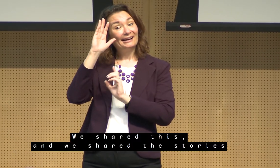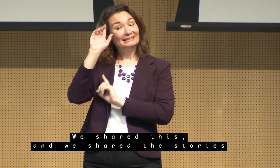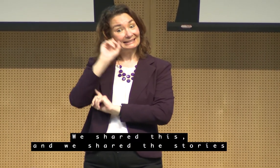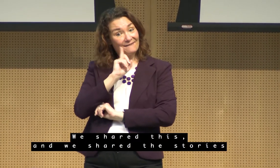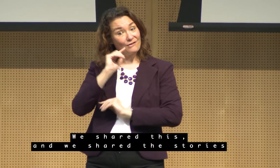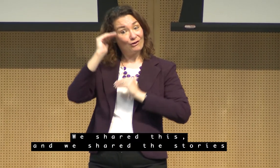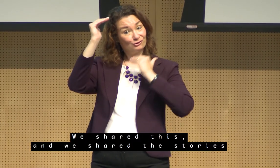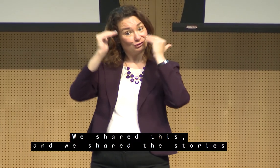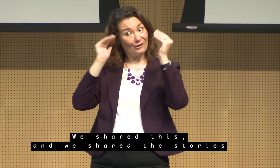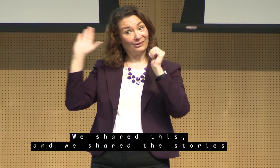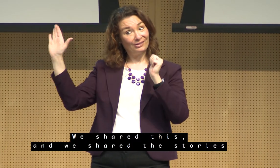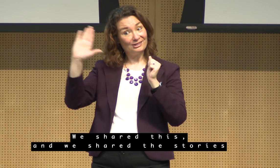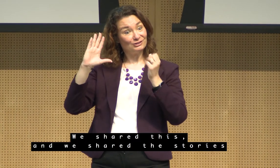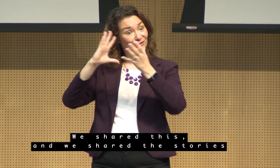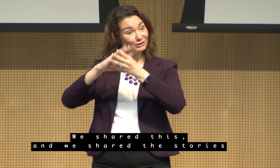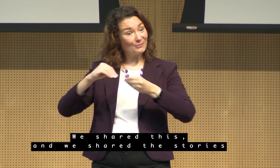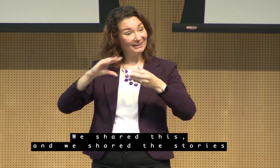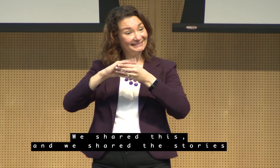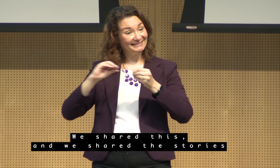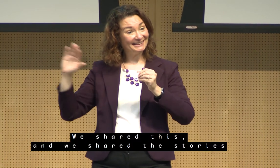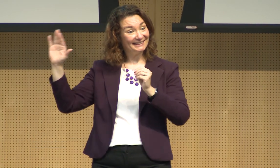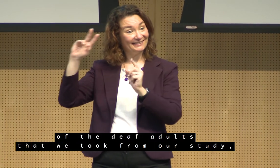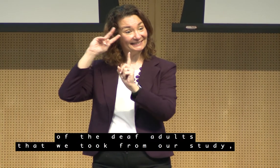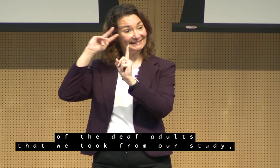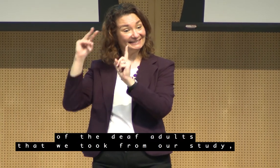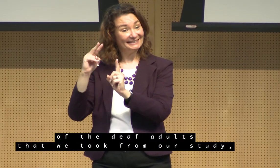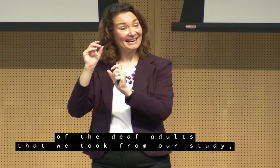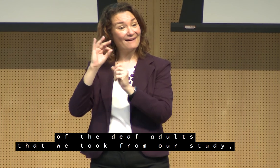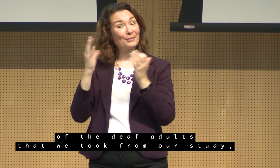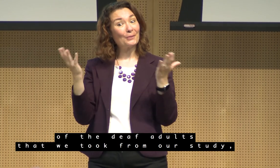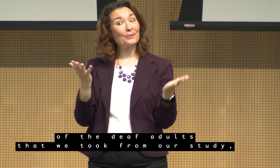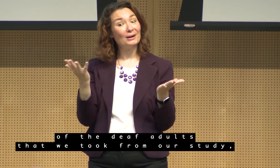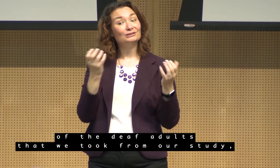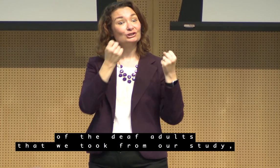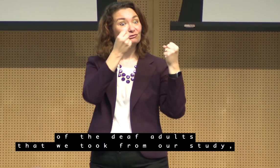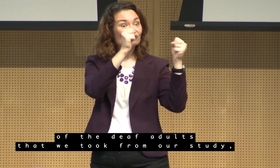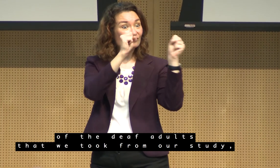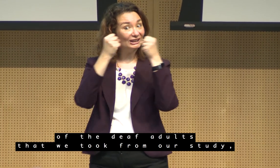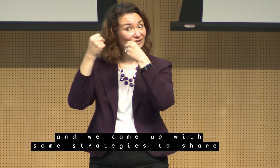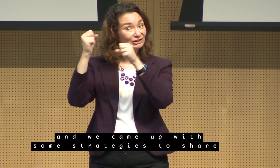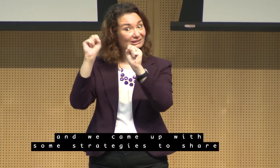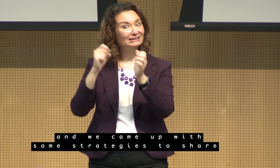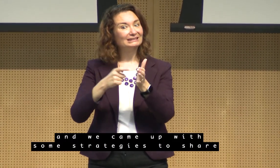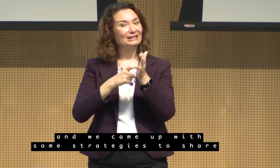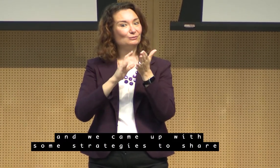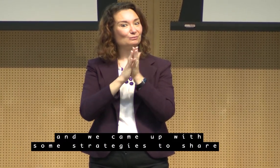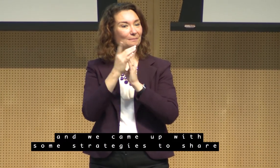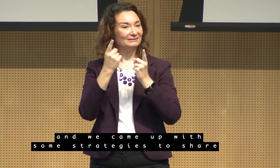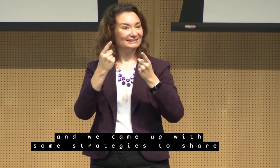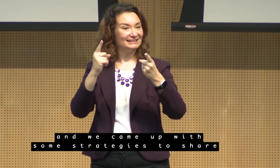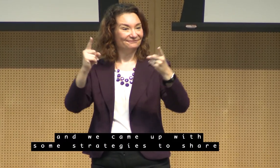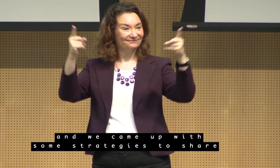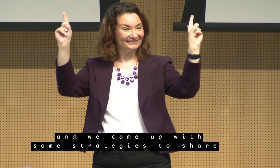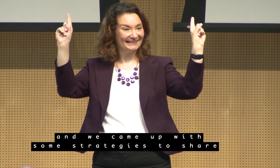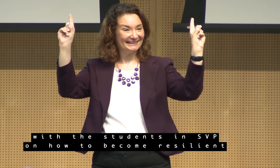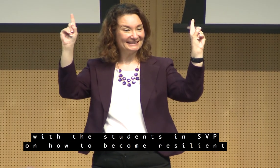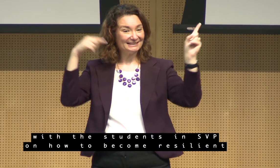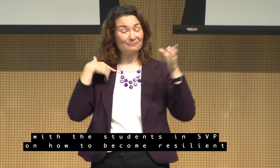this. And we shared the stories of the deaf adults that we took from our study. And we came up with some strategies to share with the students in